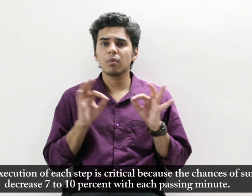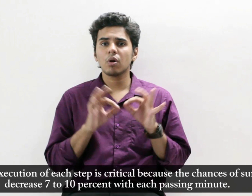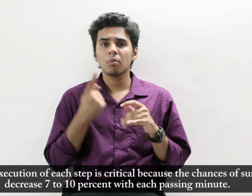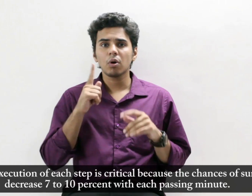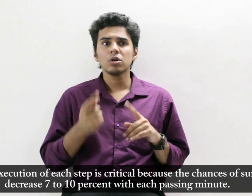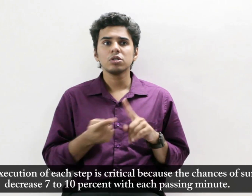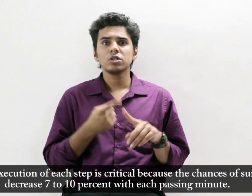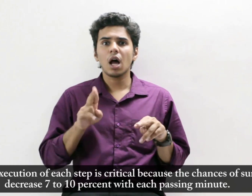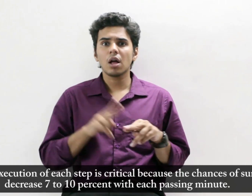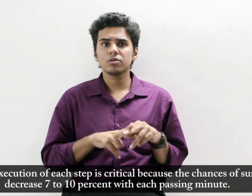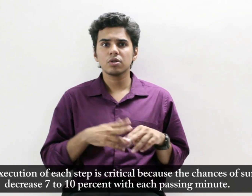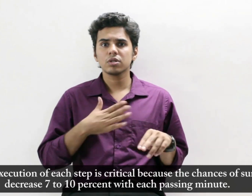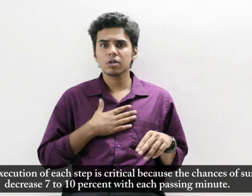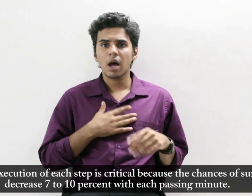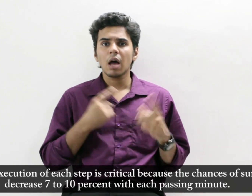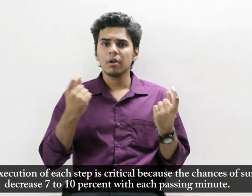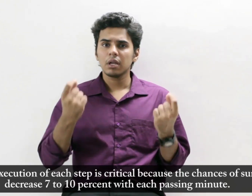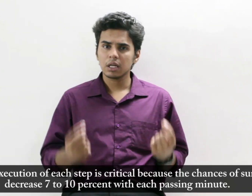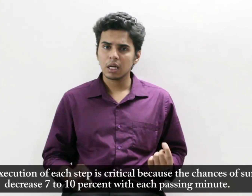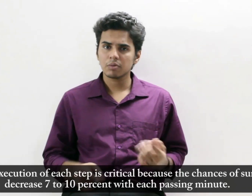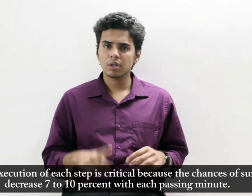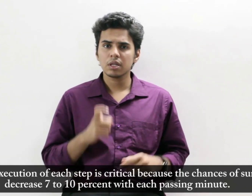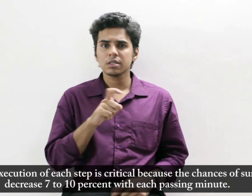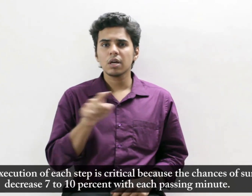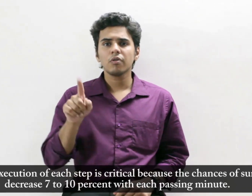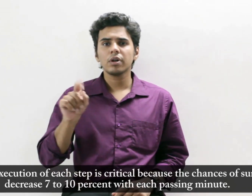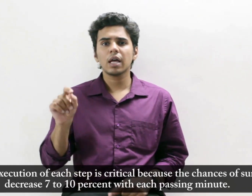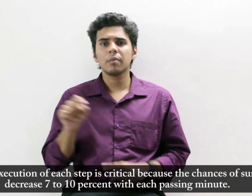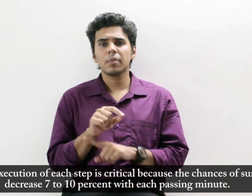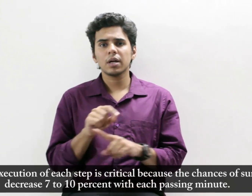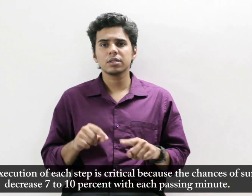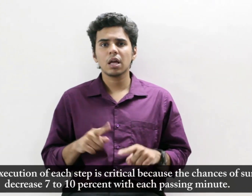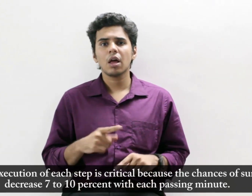survival decrease 7 to 10% with each passing time.